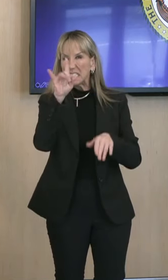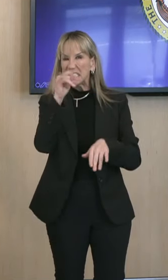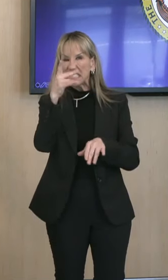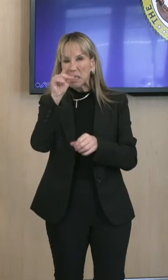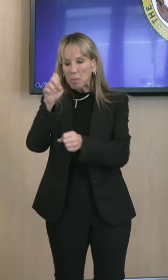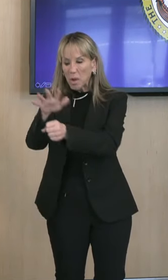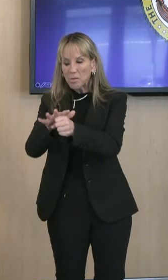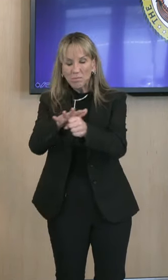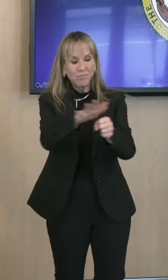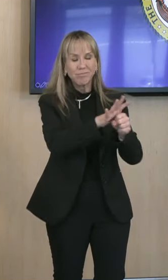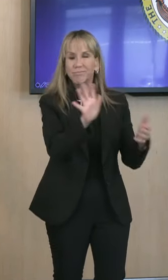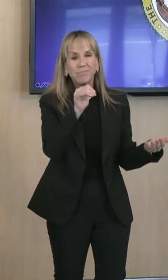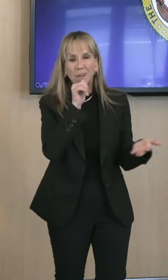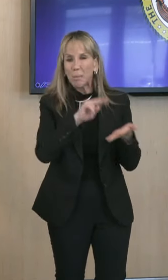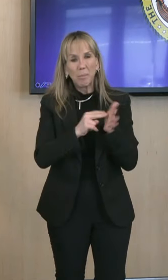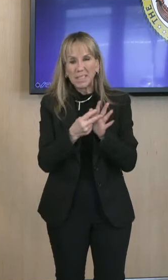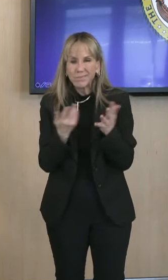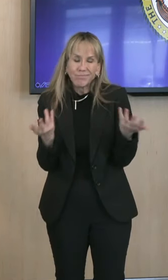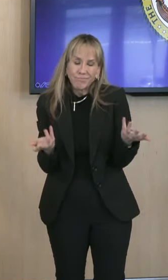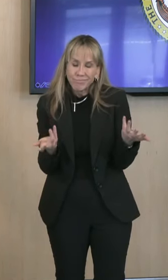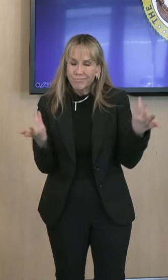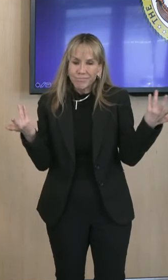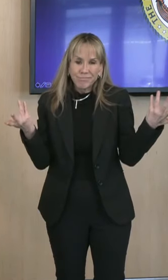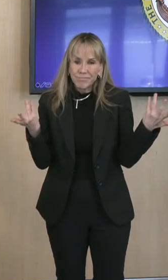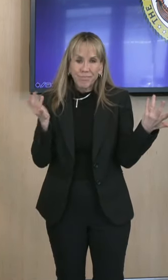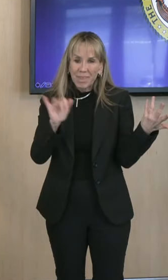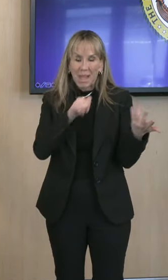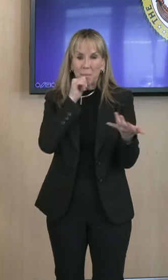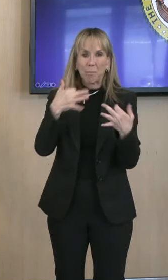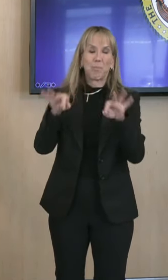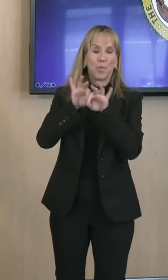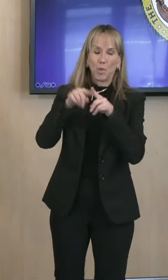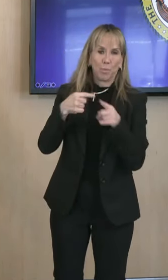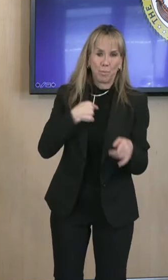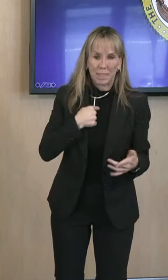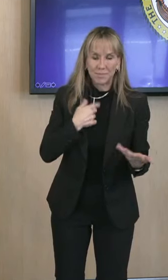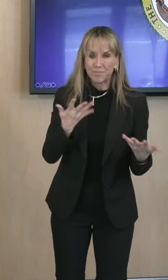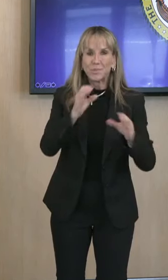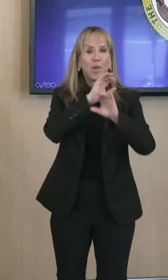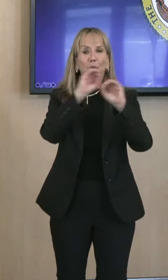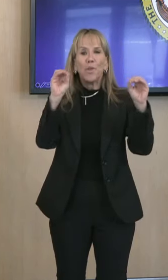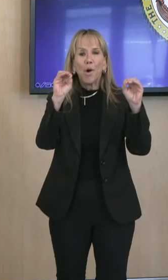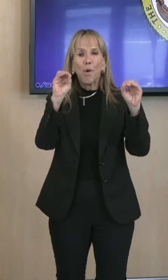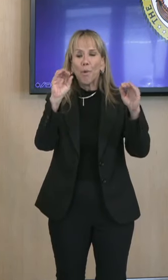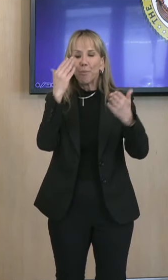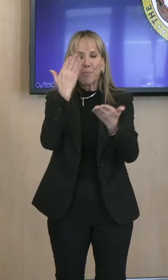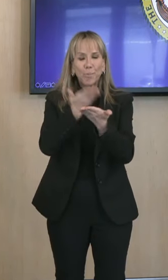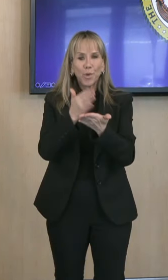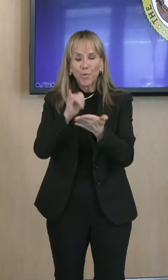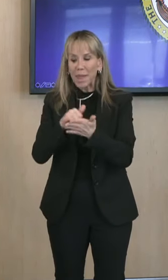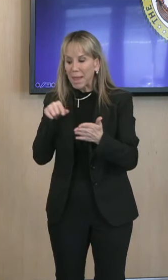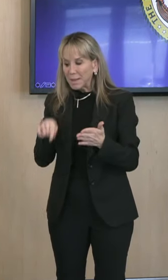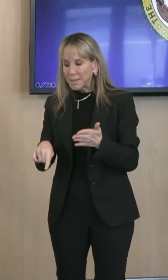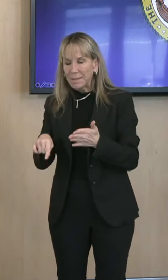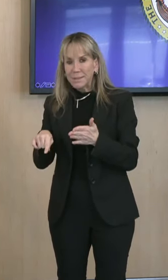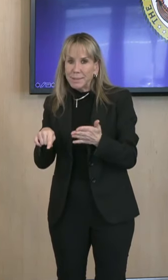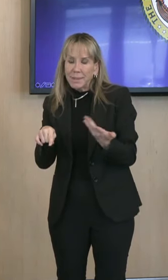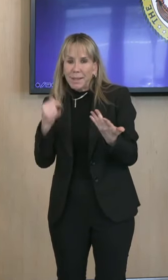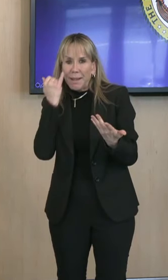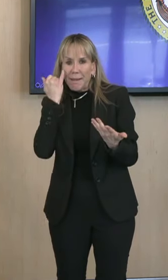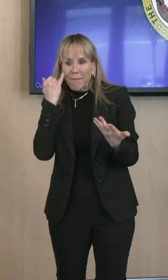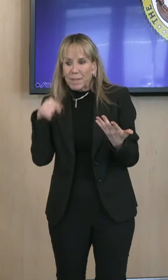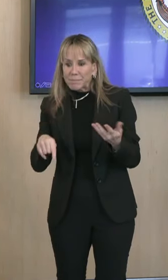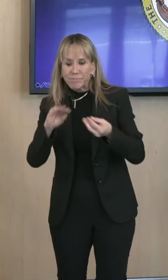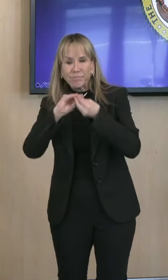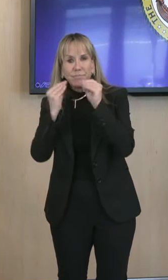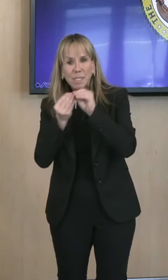with regard to regional transmission. There is no correlation, by the way, of whether or not,